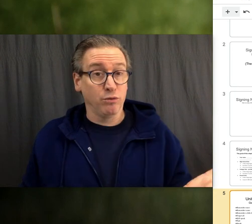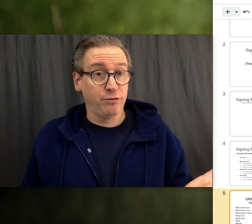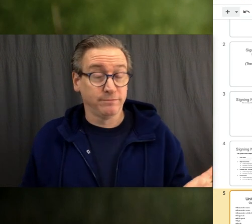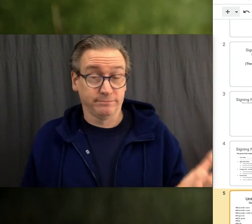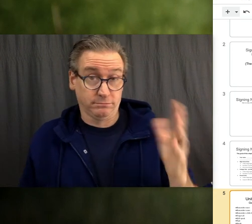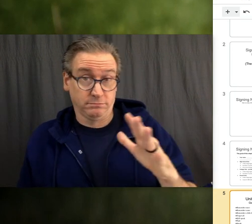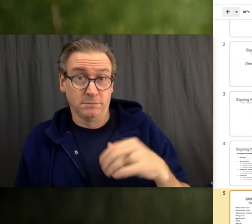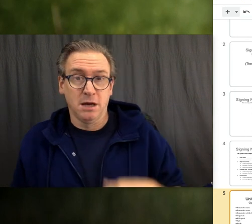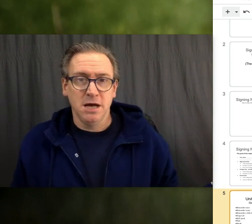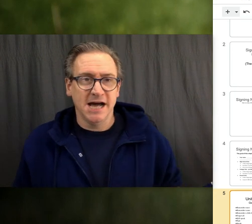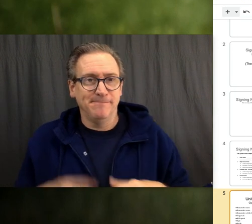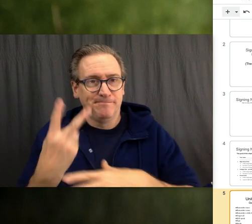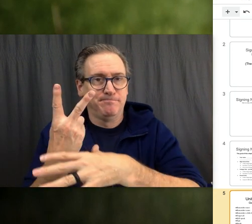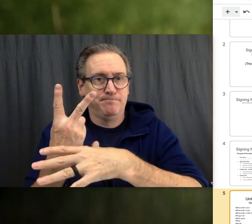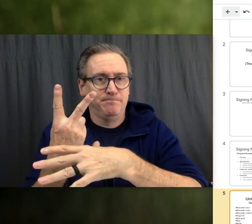Both.